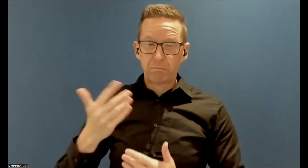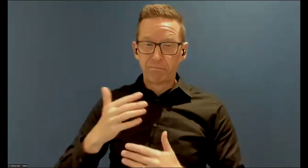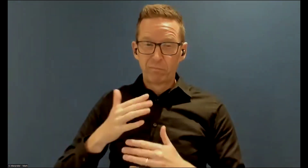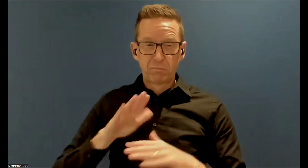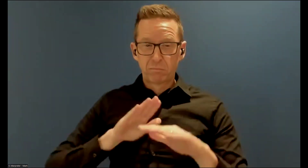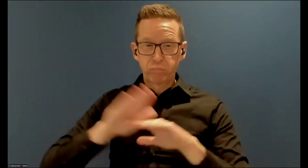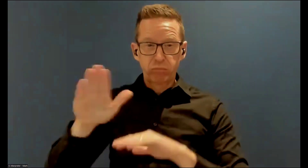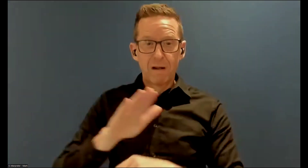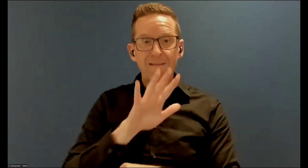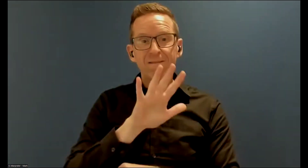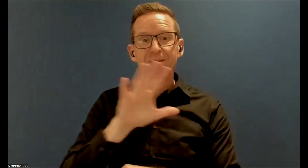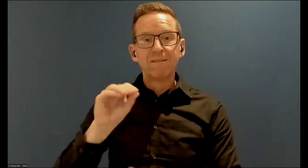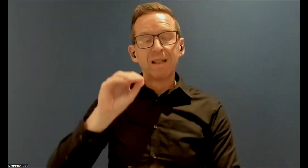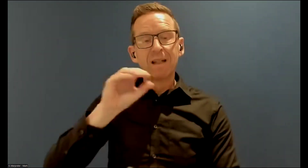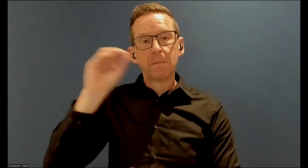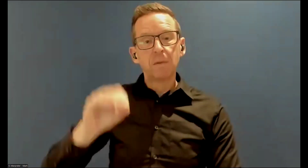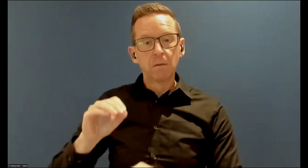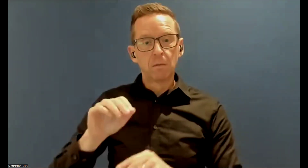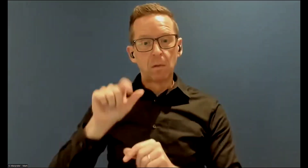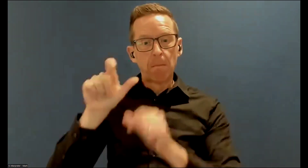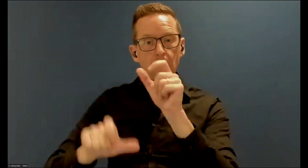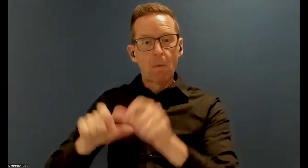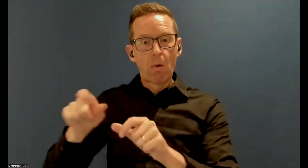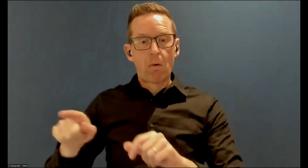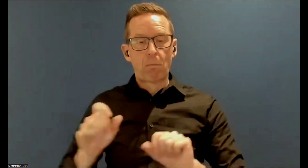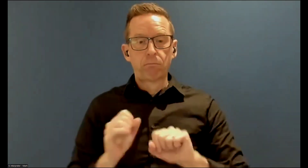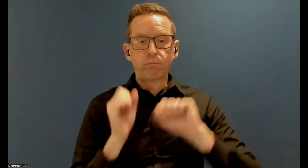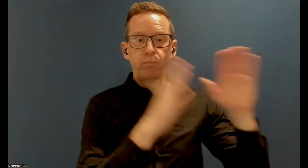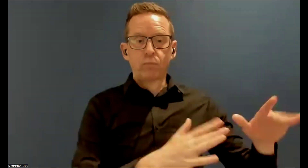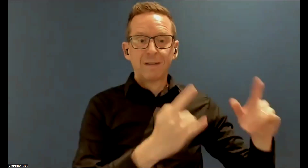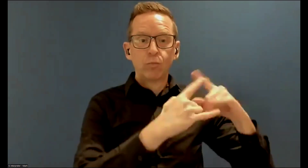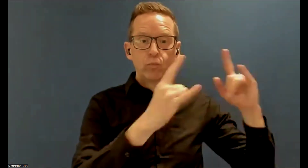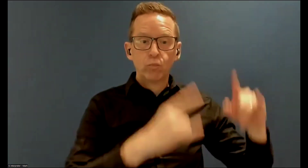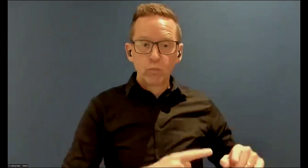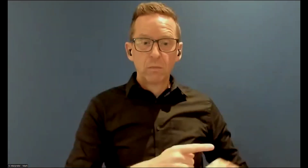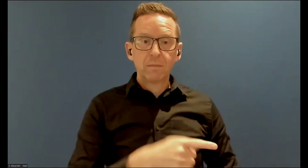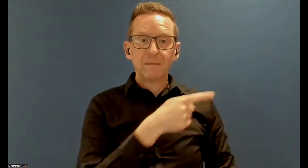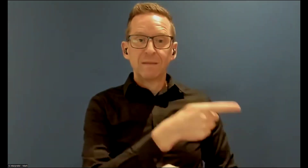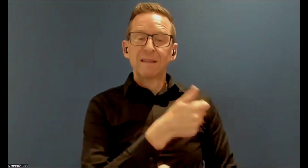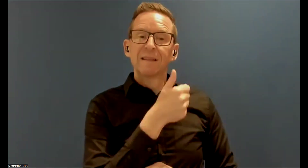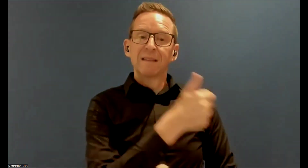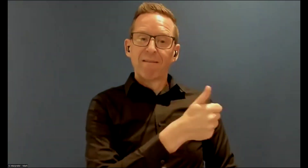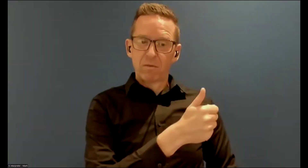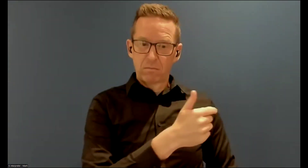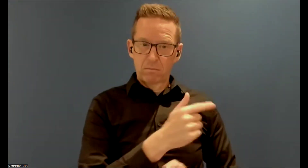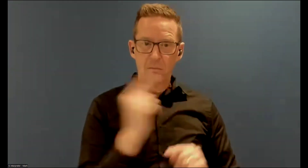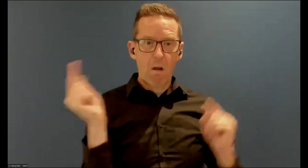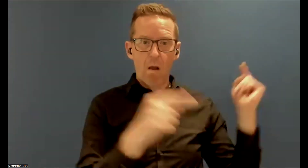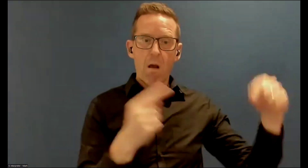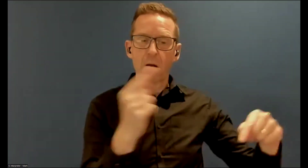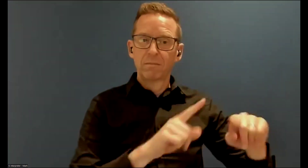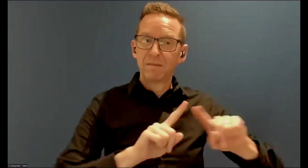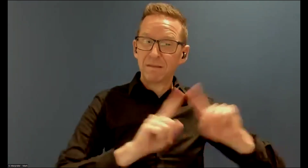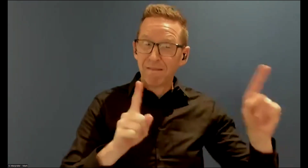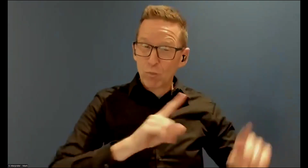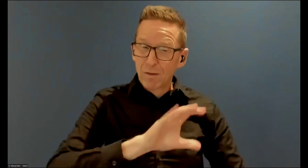are foreigners. So, and this is the most difficult part. So we started with the Jordanians,